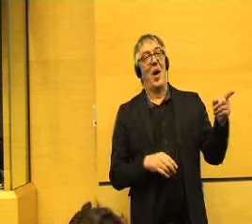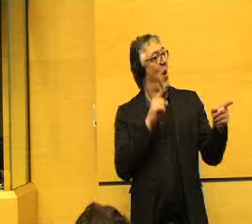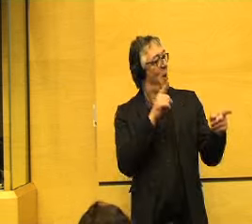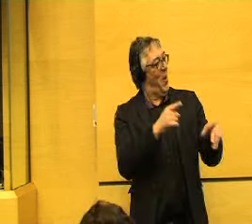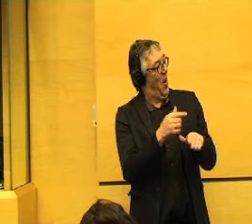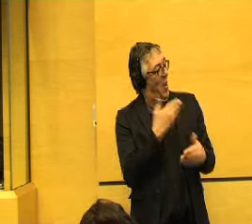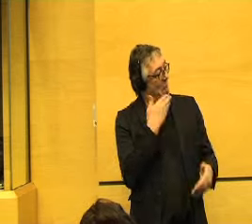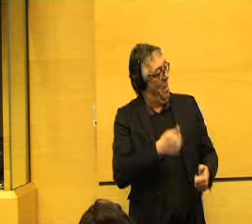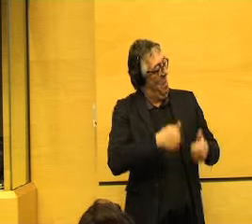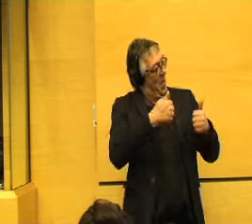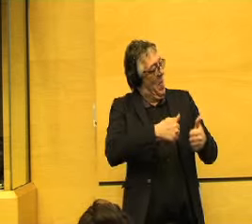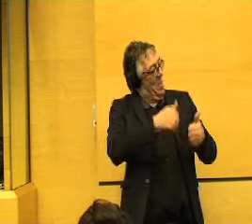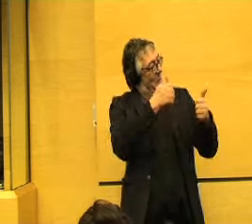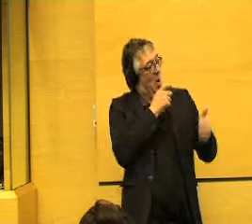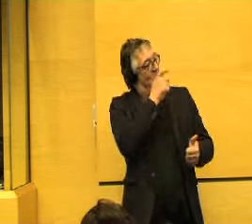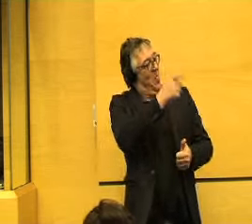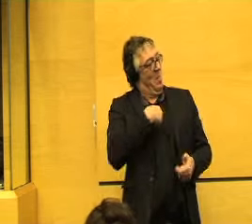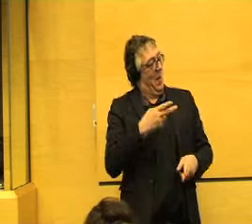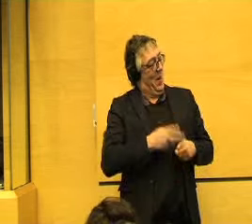improving.